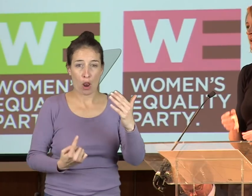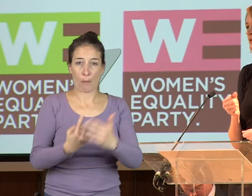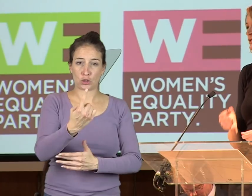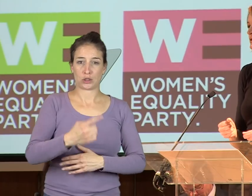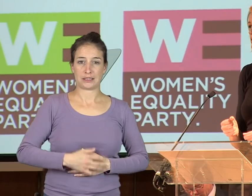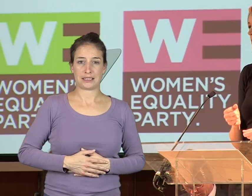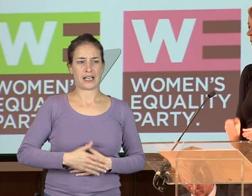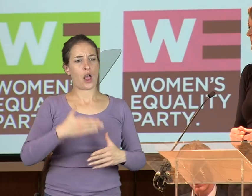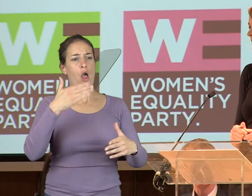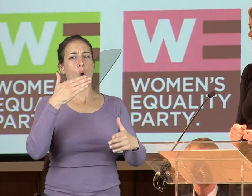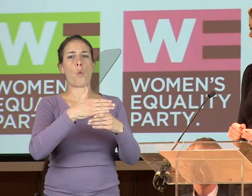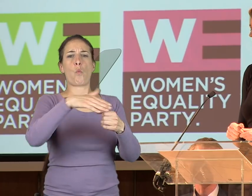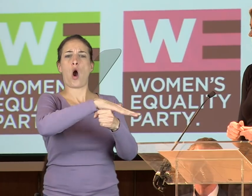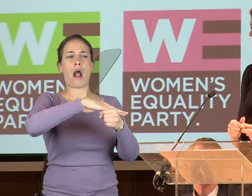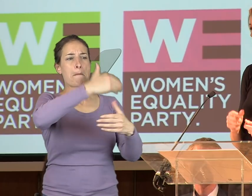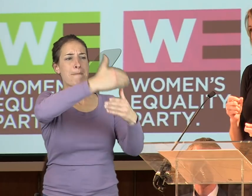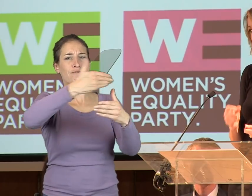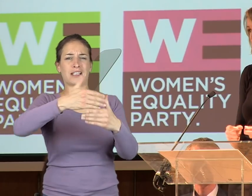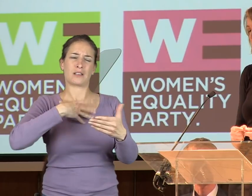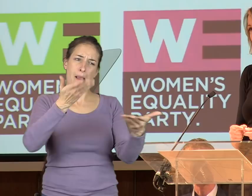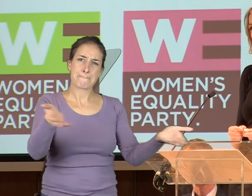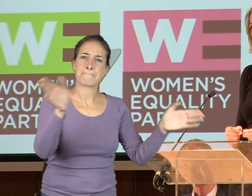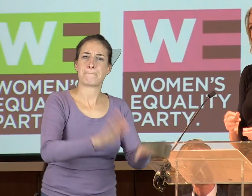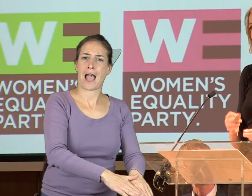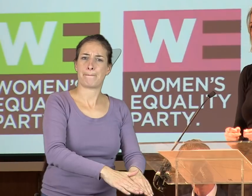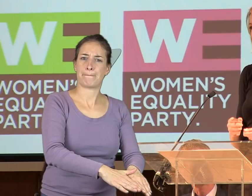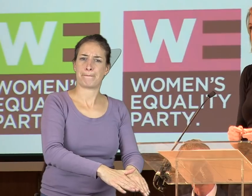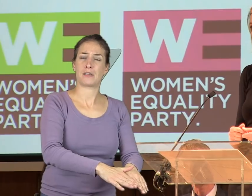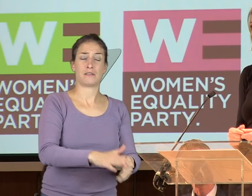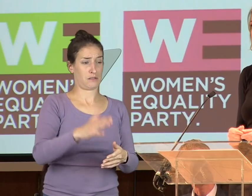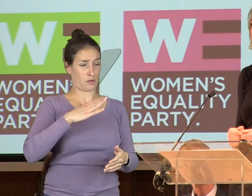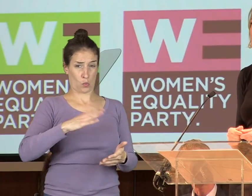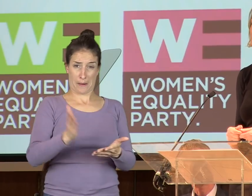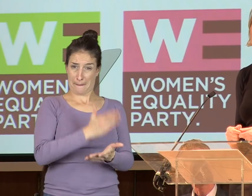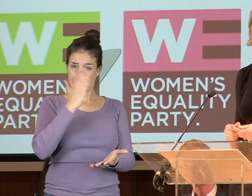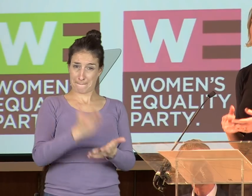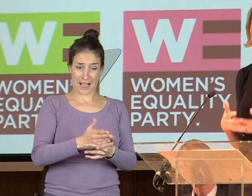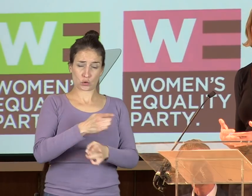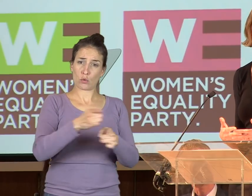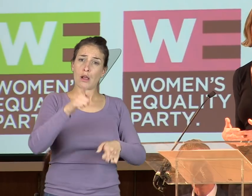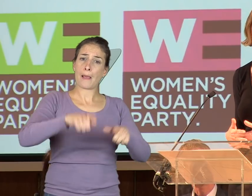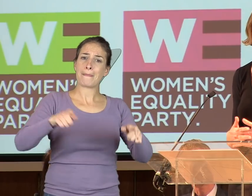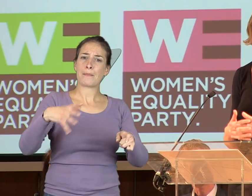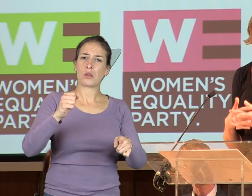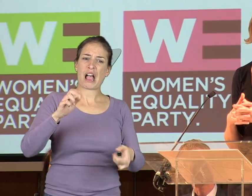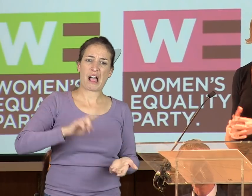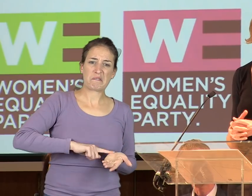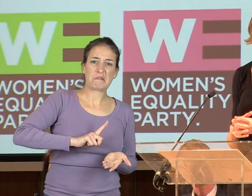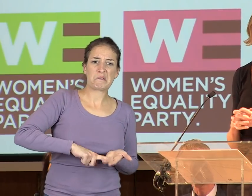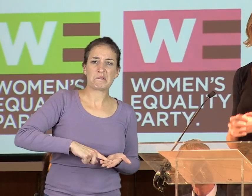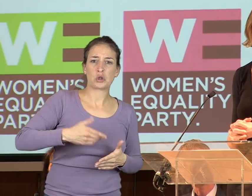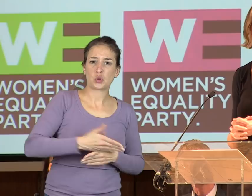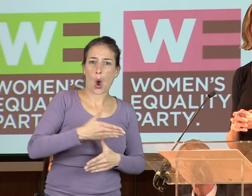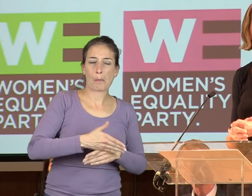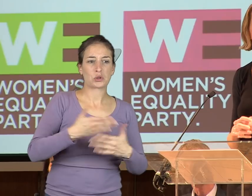many, such as those who are unpaid caregivers or in low-paid jobs, especially vulnerable. We also want to support women in the